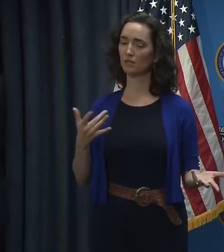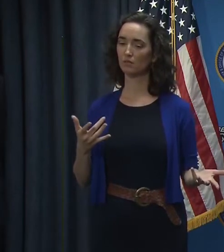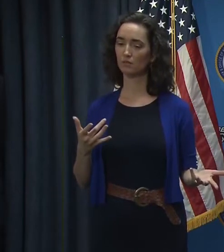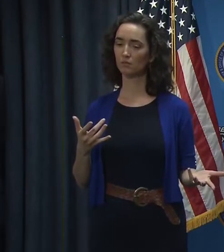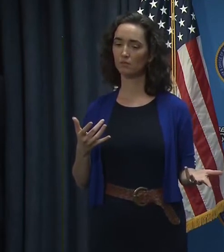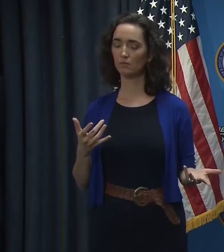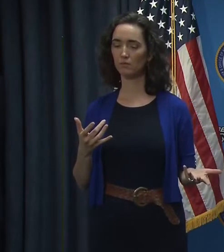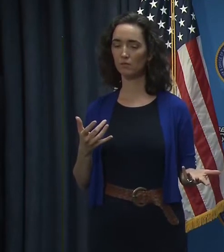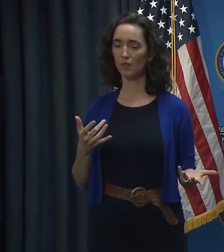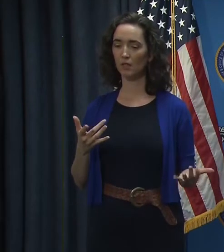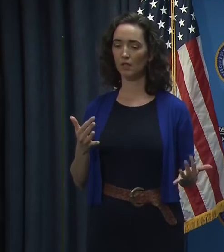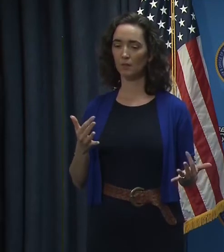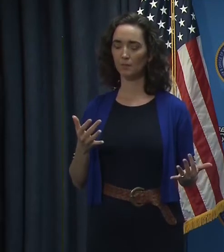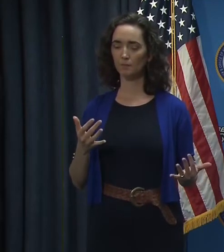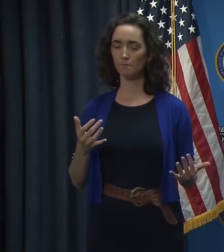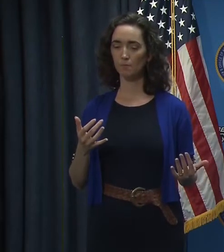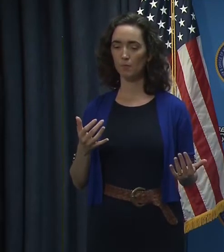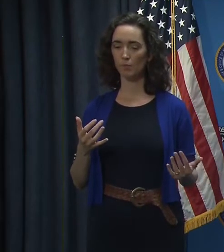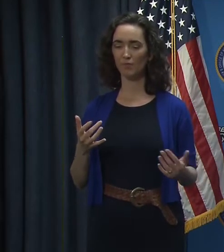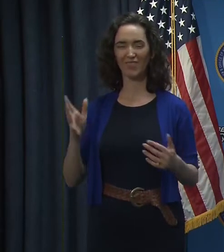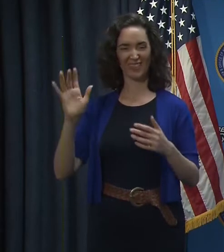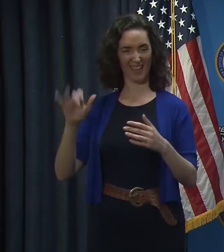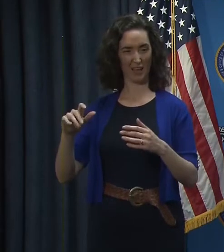is admittedly a measured